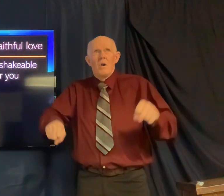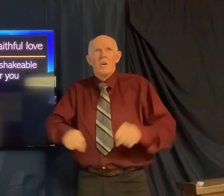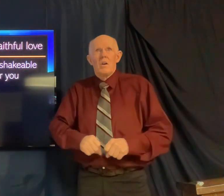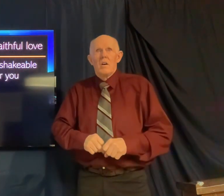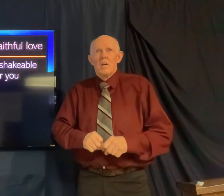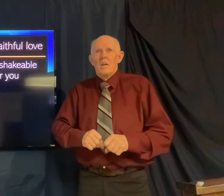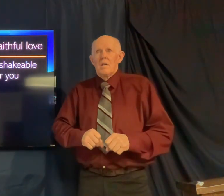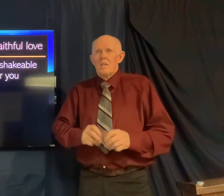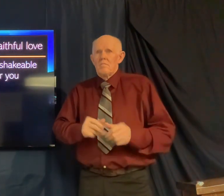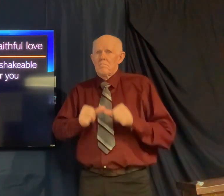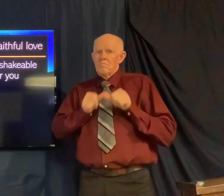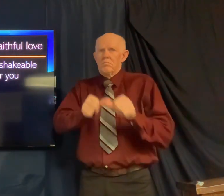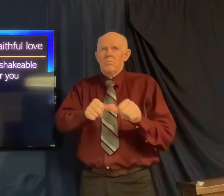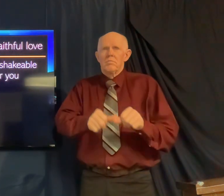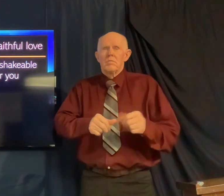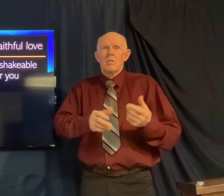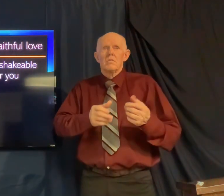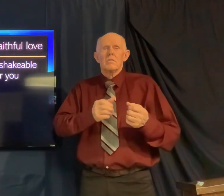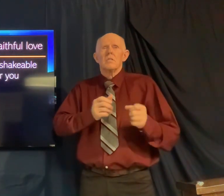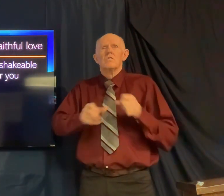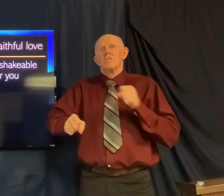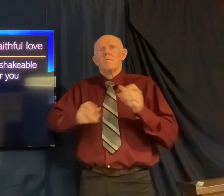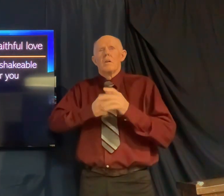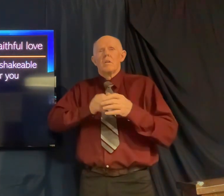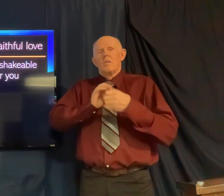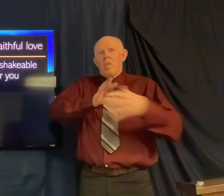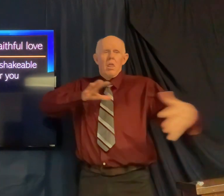God's unspeakable love for you, it continues.